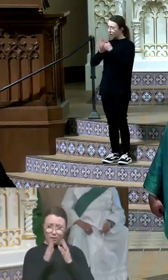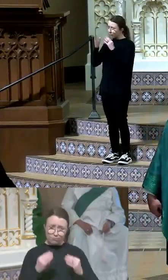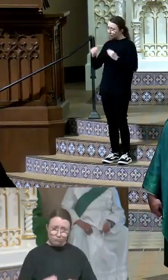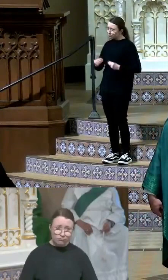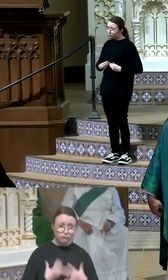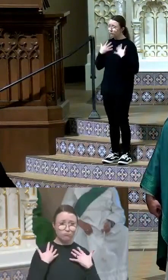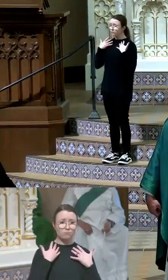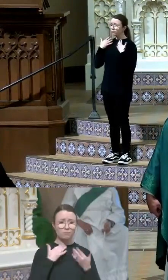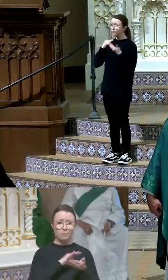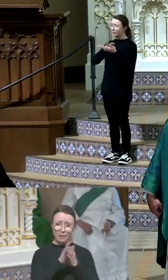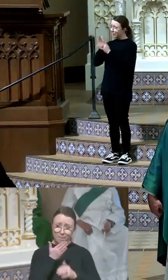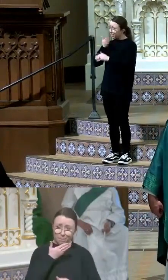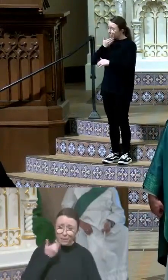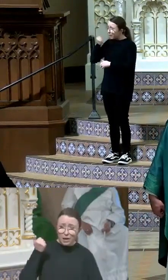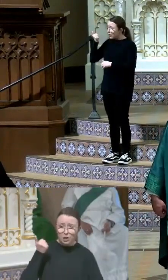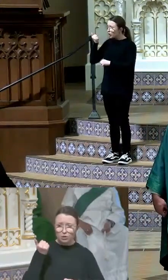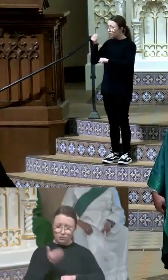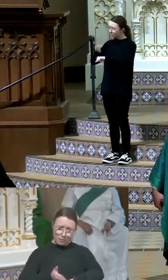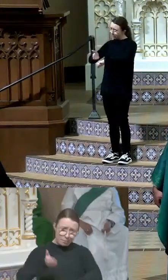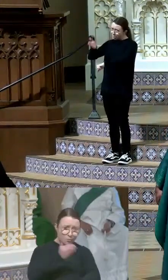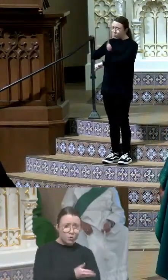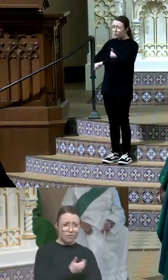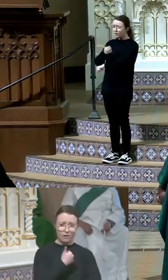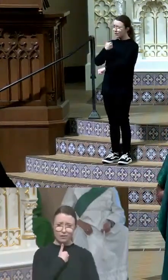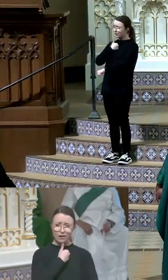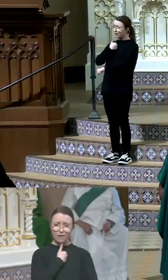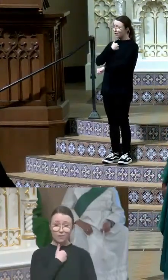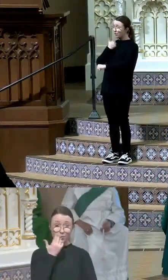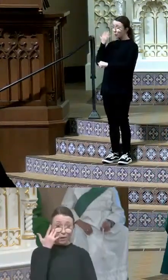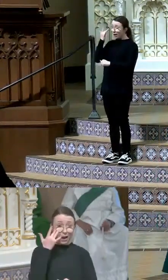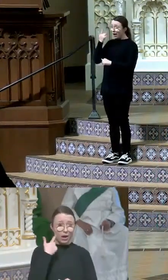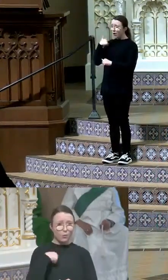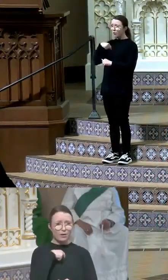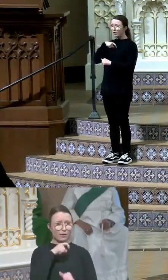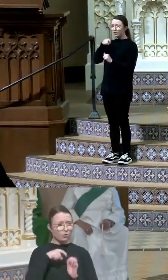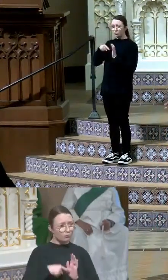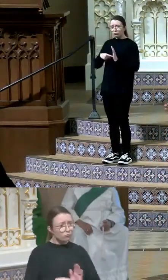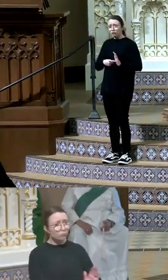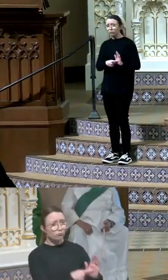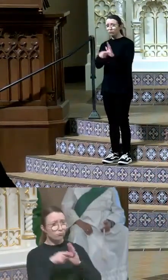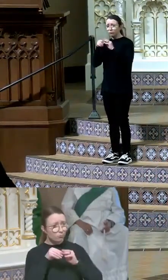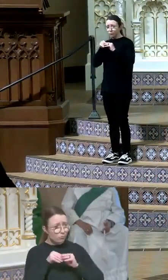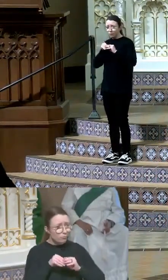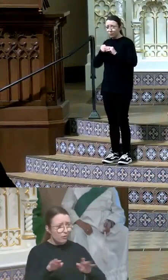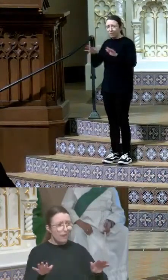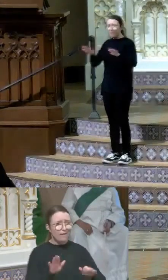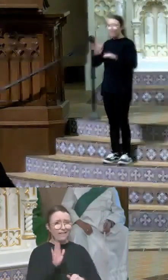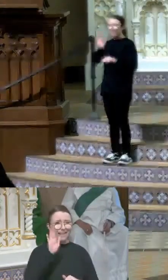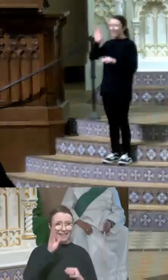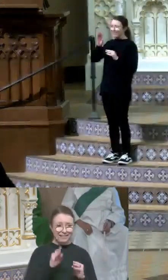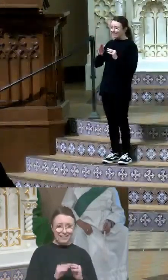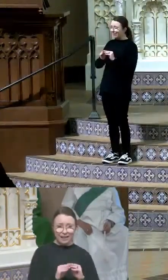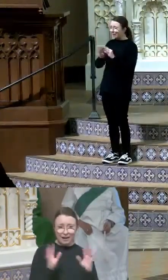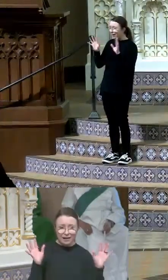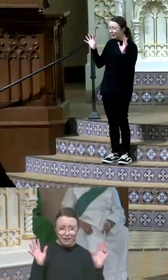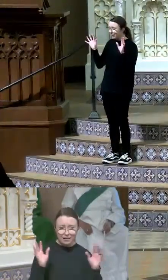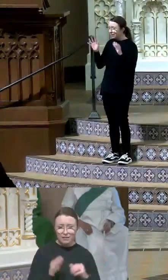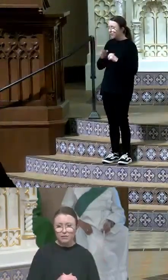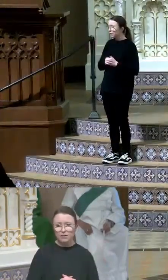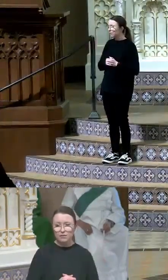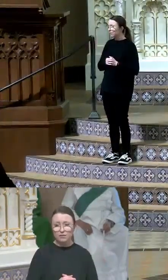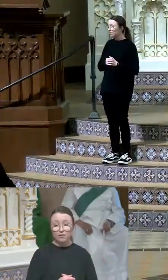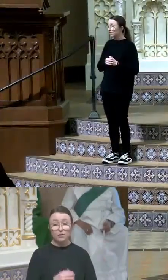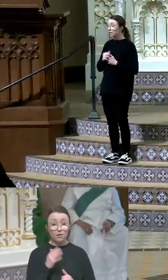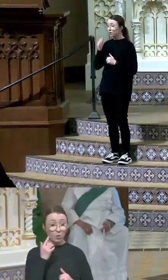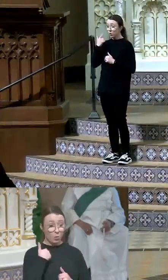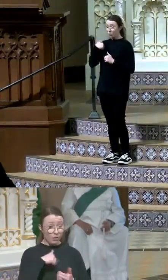it up a notch, to be that in the world so that we can provide another way for those that are looking for